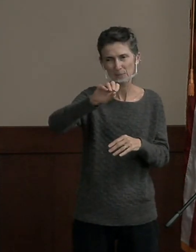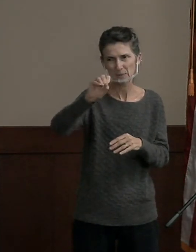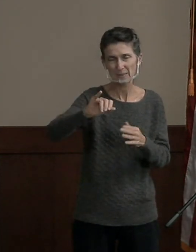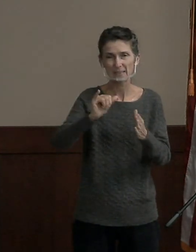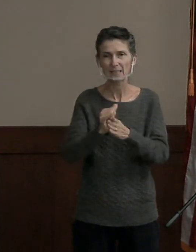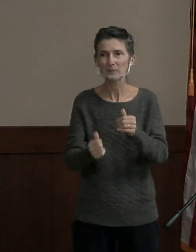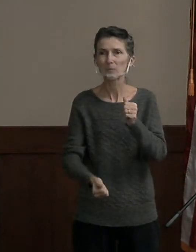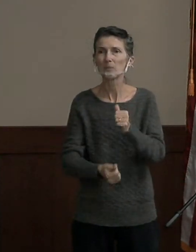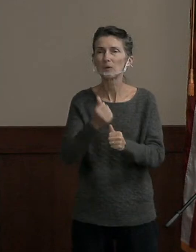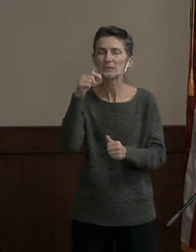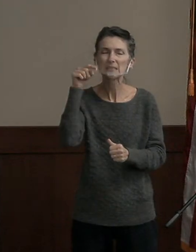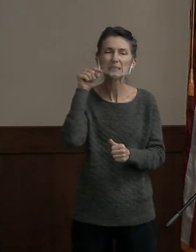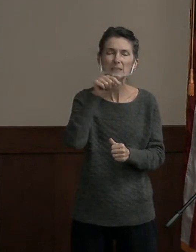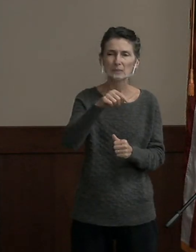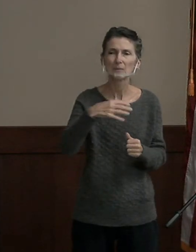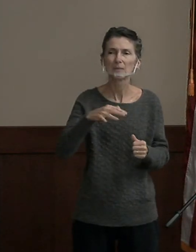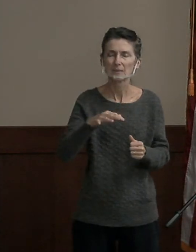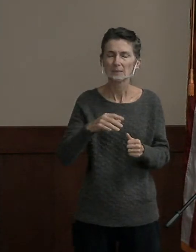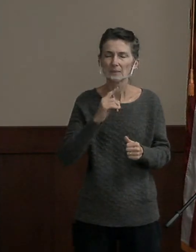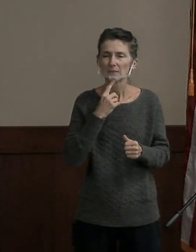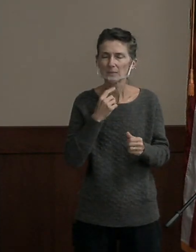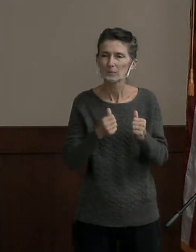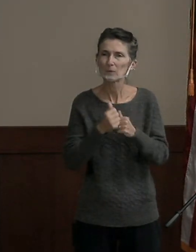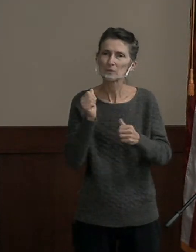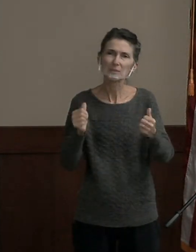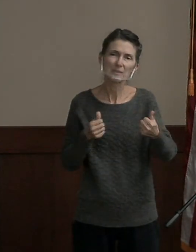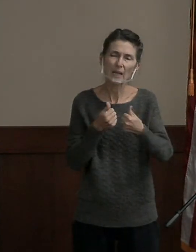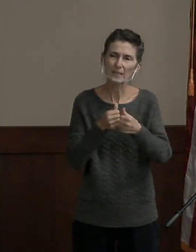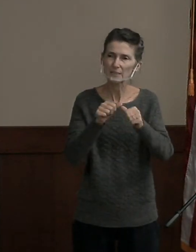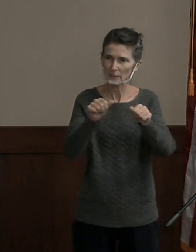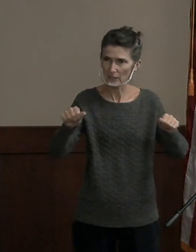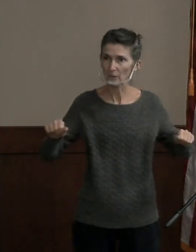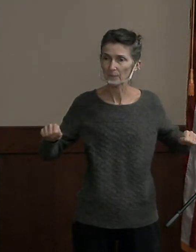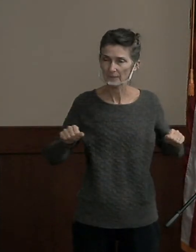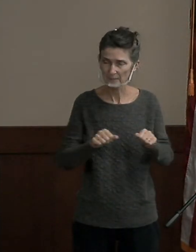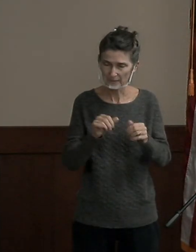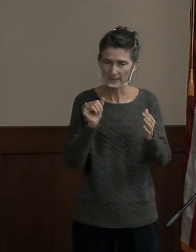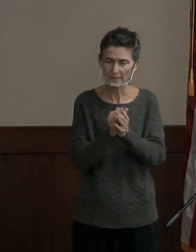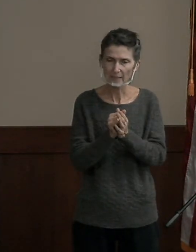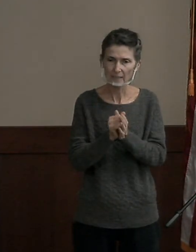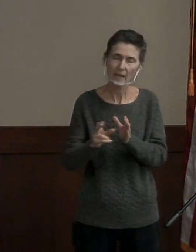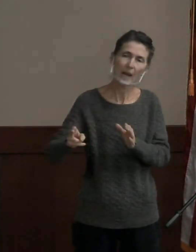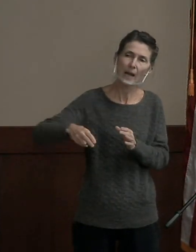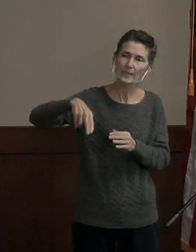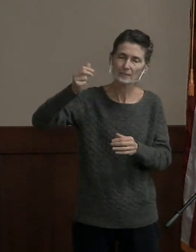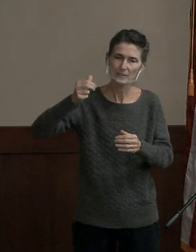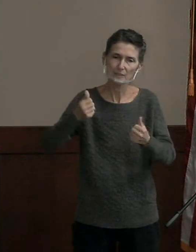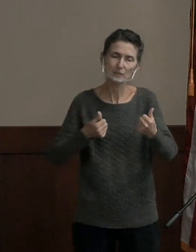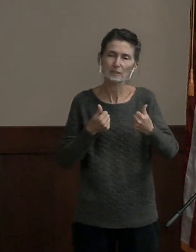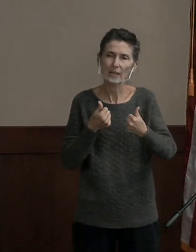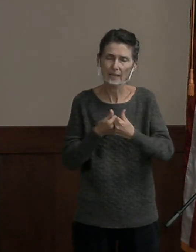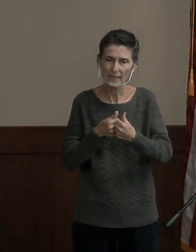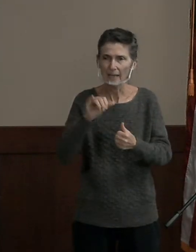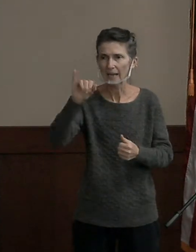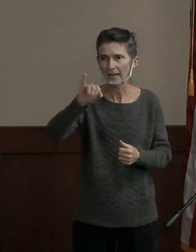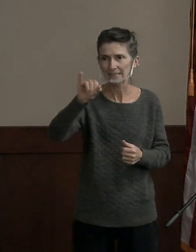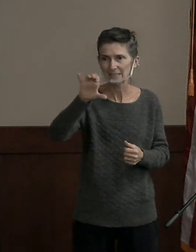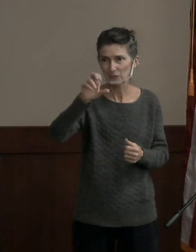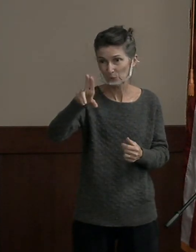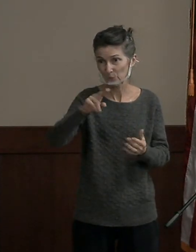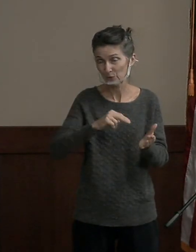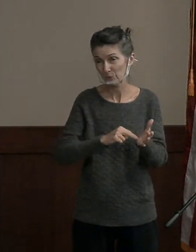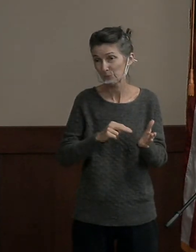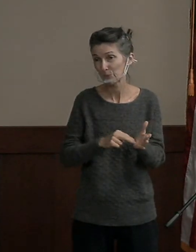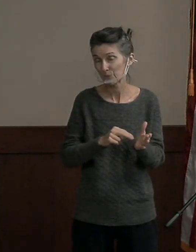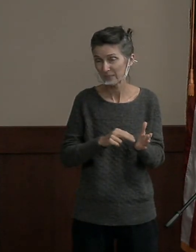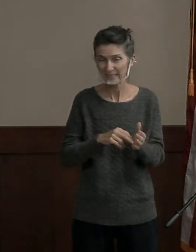most vulnerable trigger. As you can guess, one of the most challenging areas, the highest challenges to recruit ICU nurses.